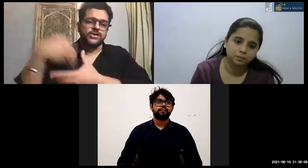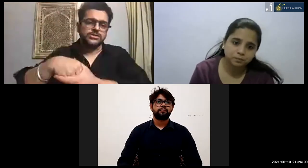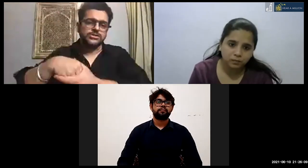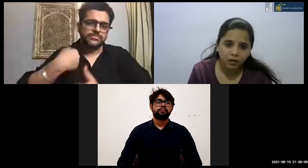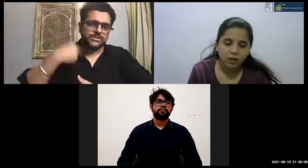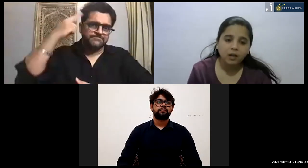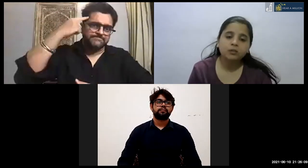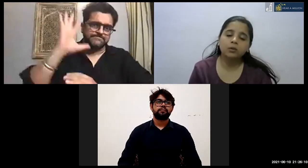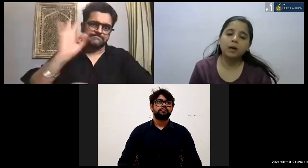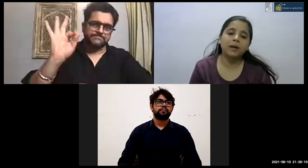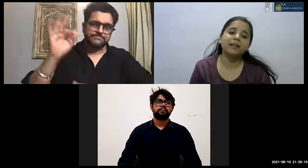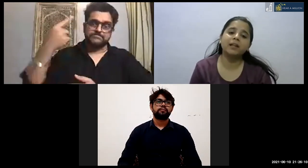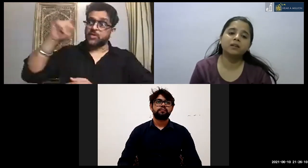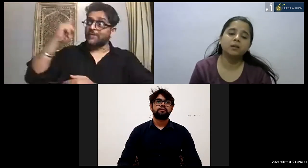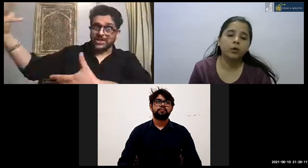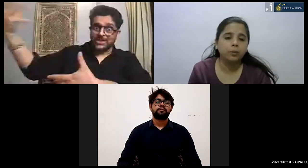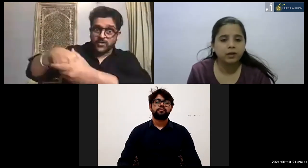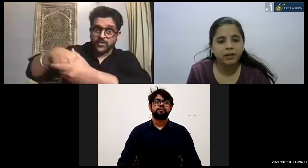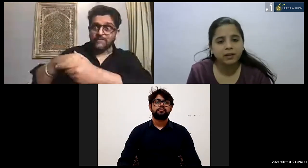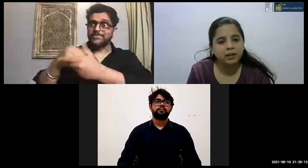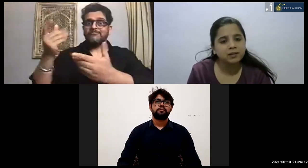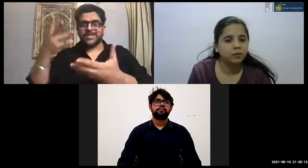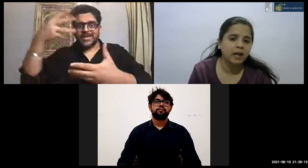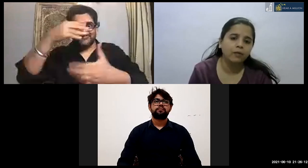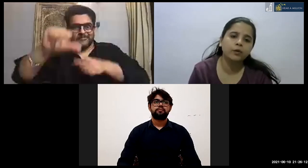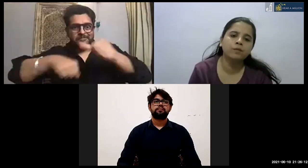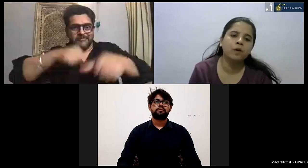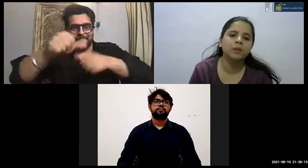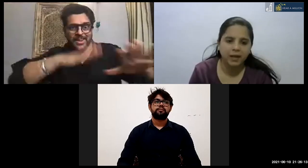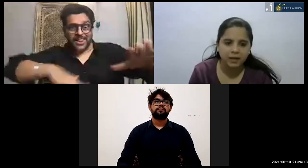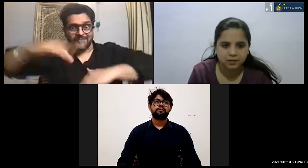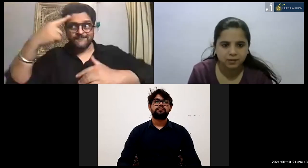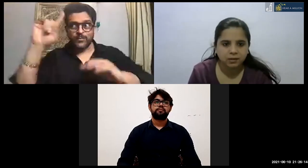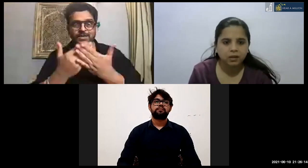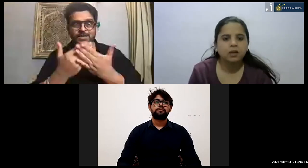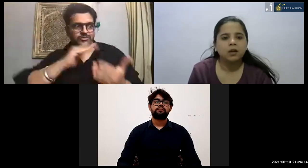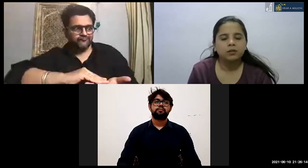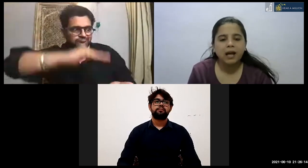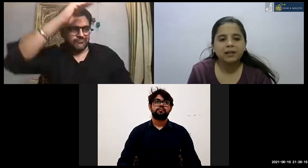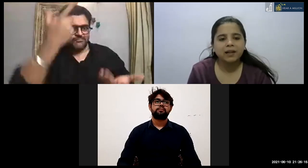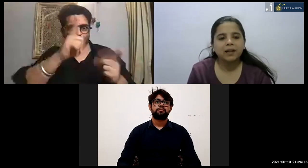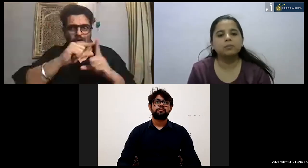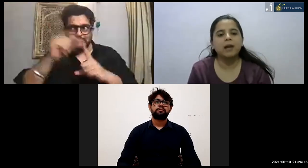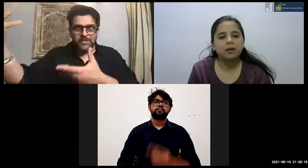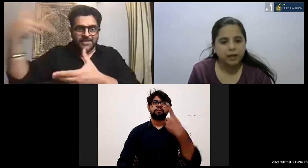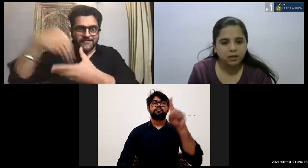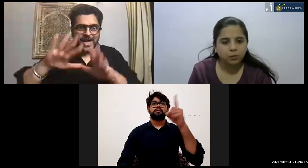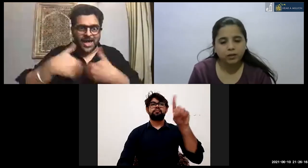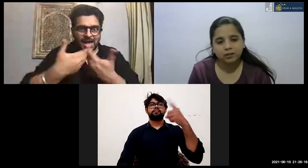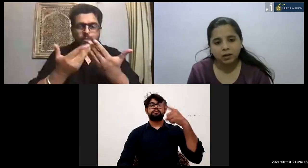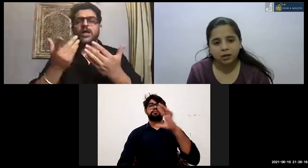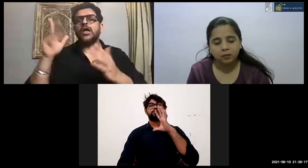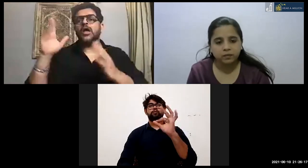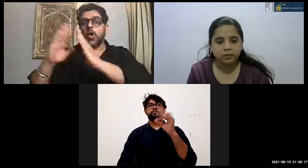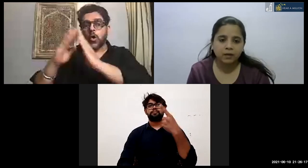teacher. So, but I think the more important thing is we have to involve the parents so that they can plan better